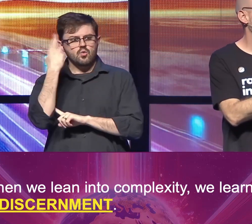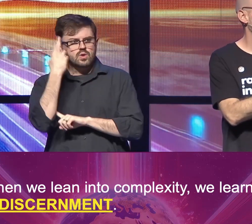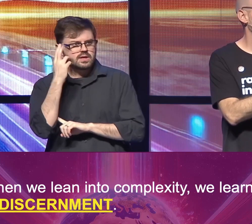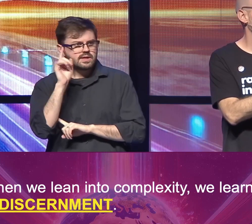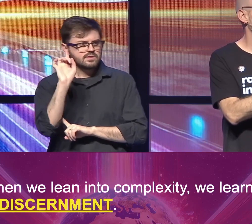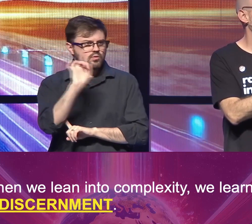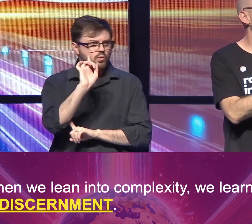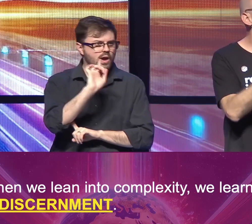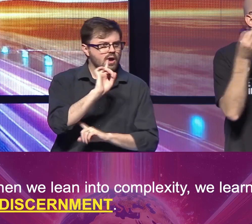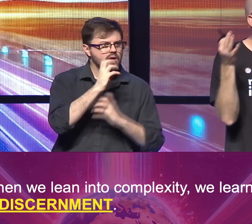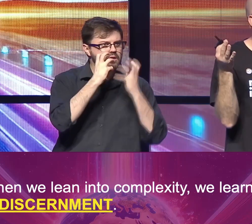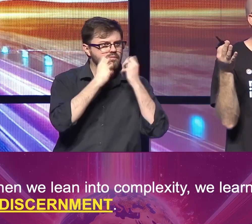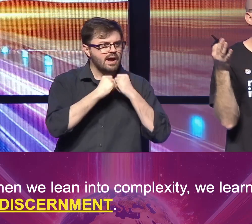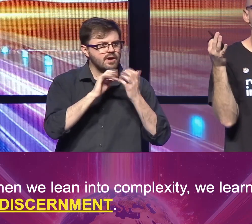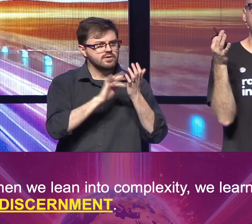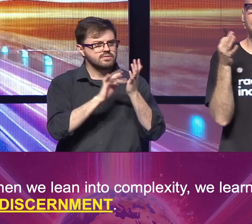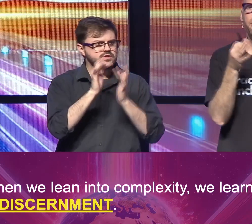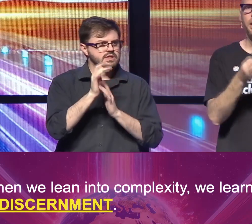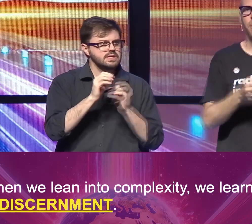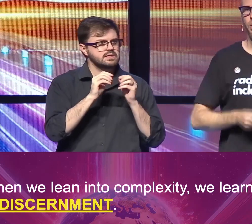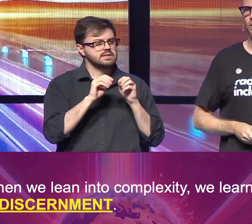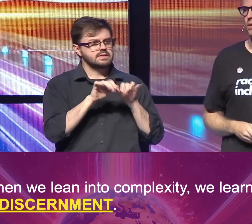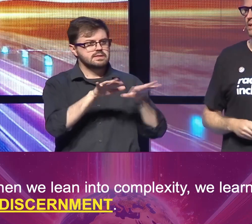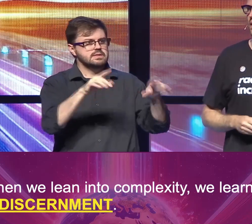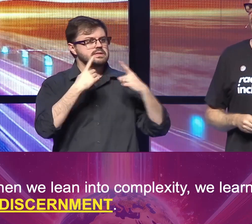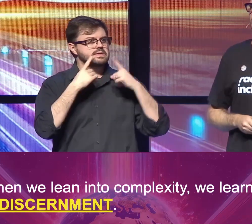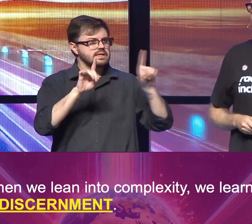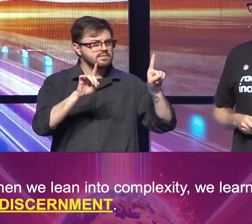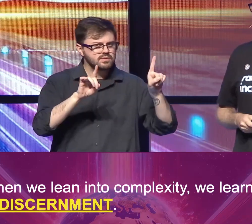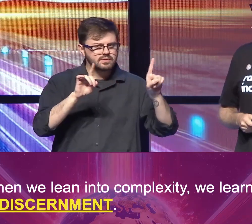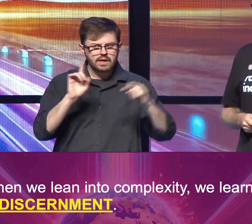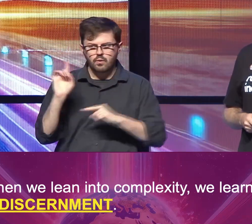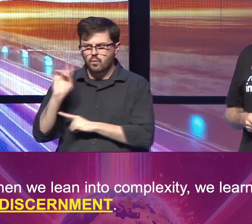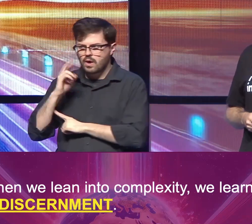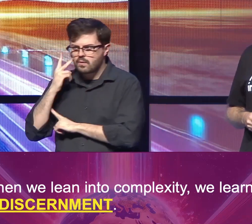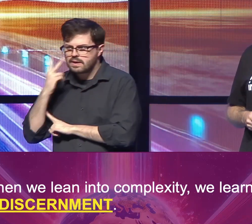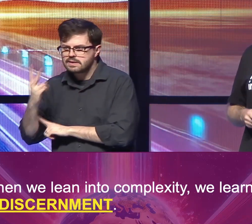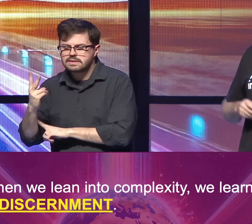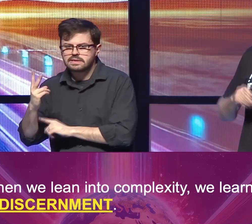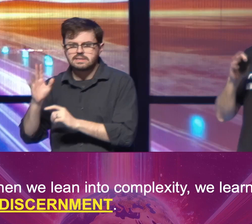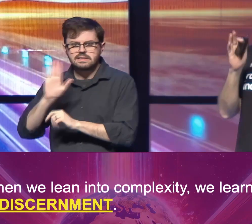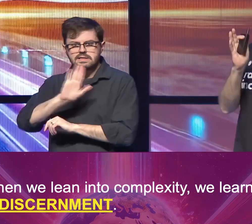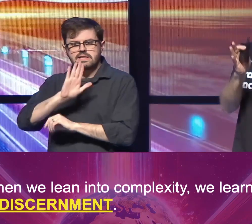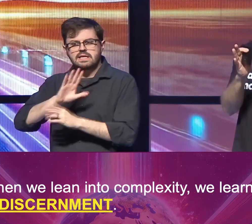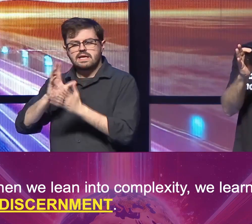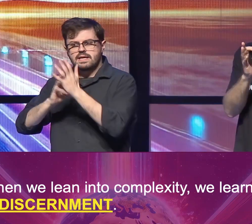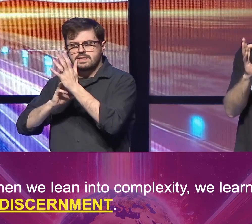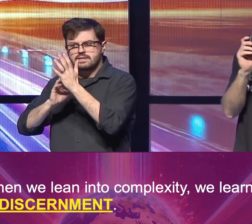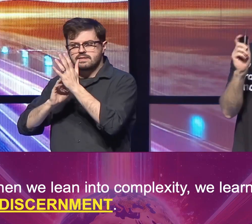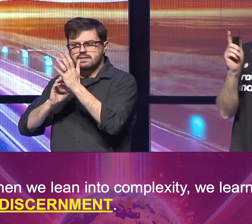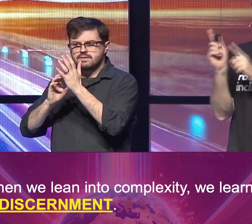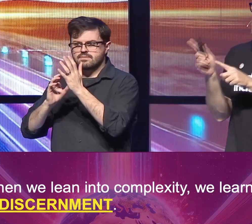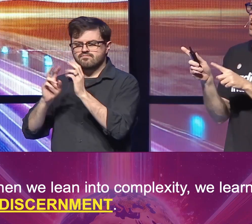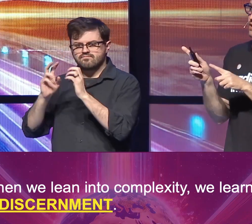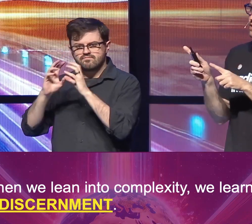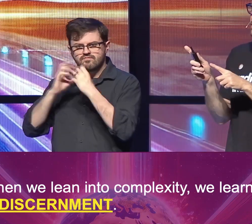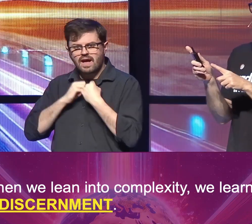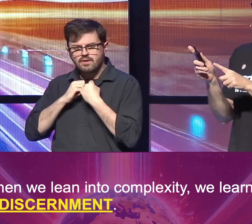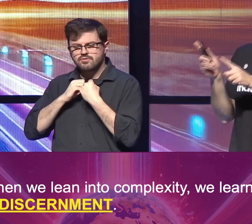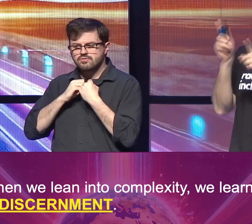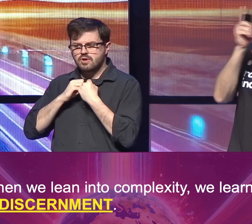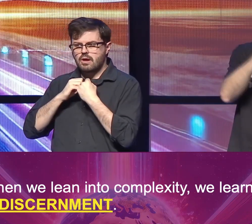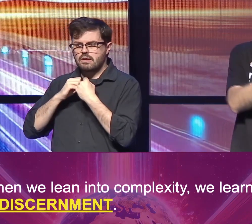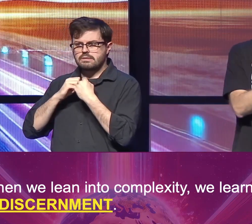Jesus flourishing? Where do I see them being opposed? And if we'll do that, if we'll start to